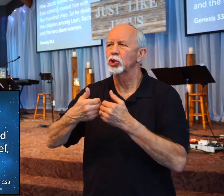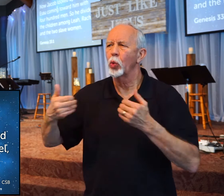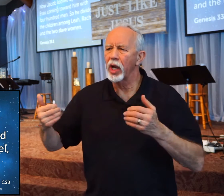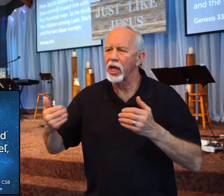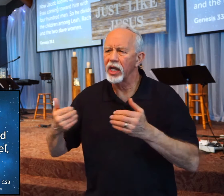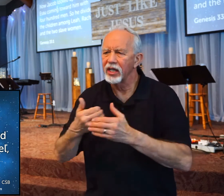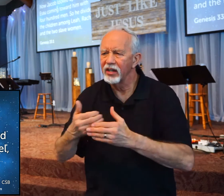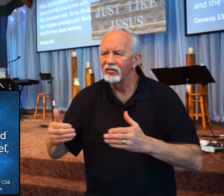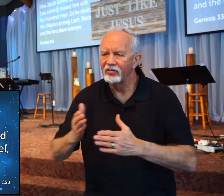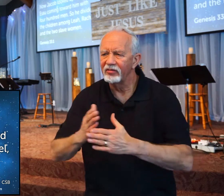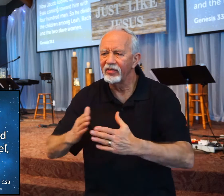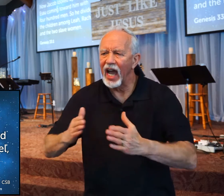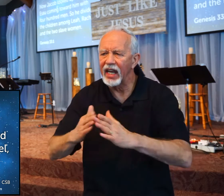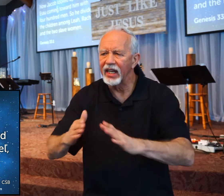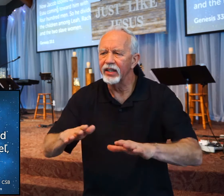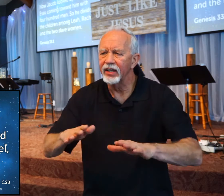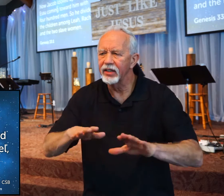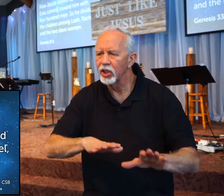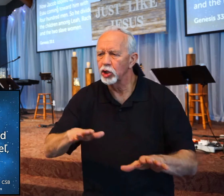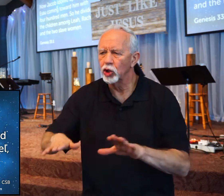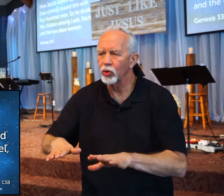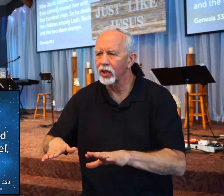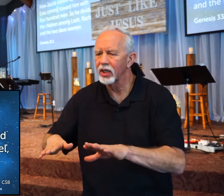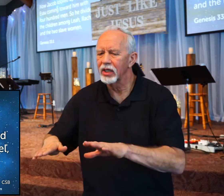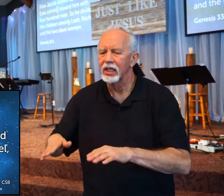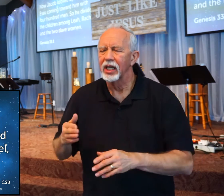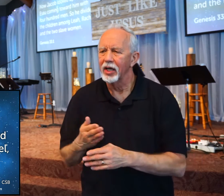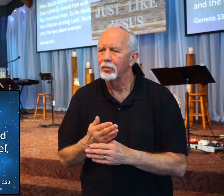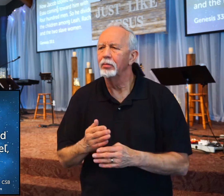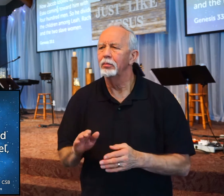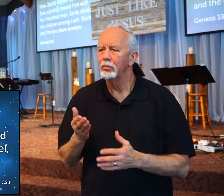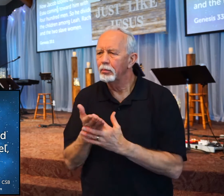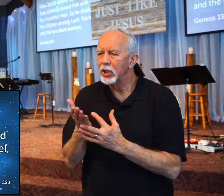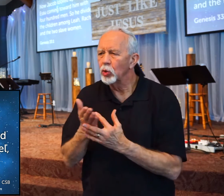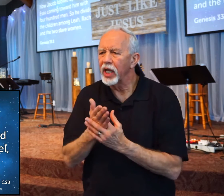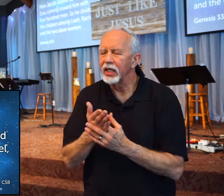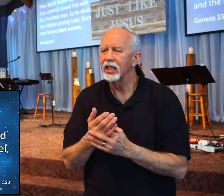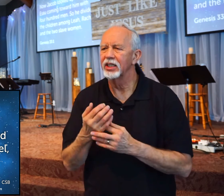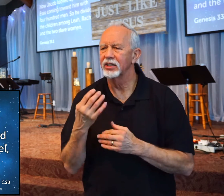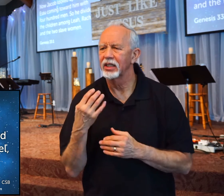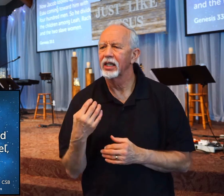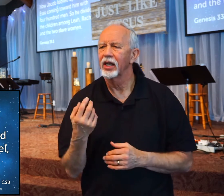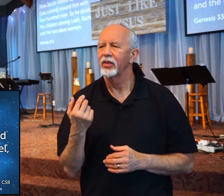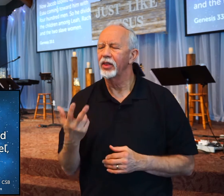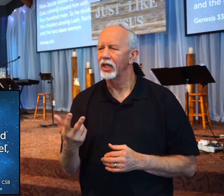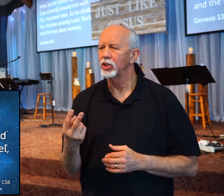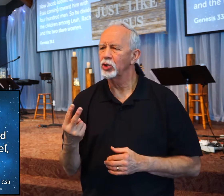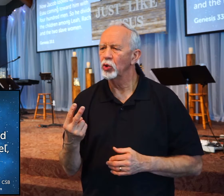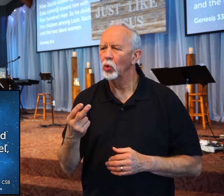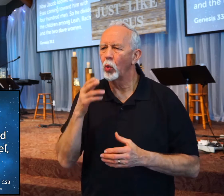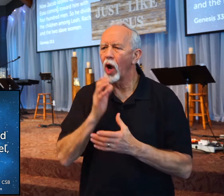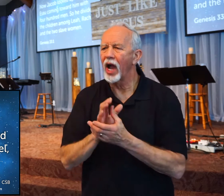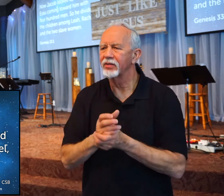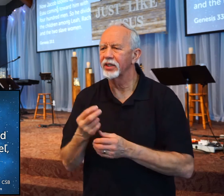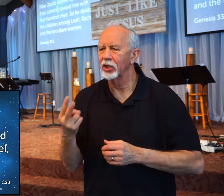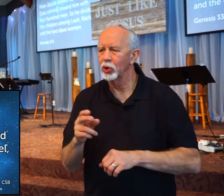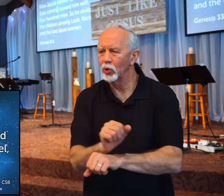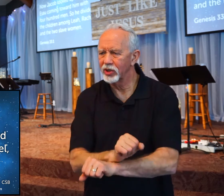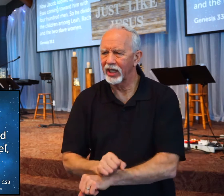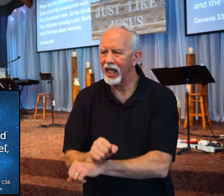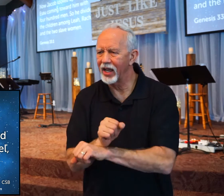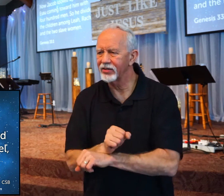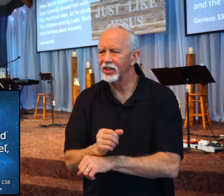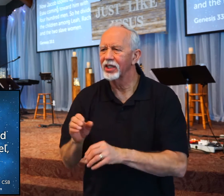children among Leah, Rachel, and the two slave women. And then he puts the slaves and their